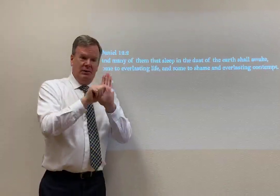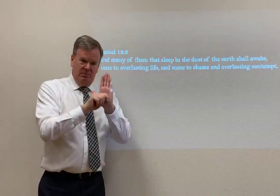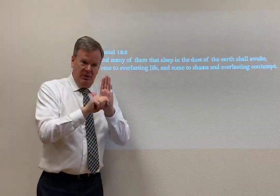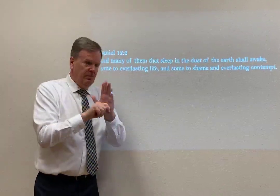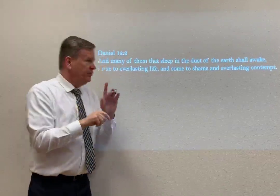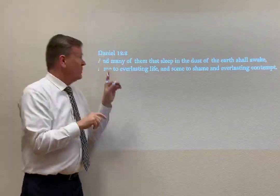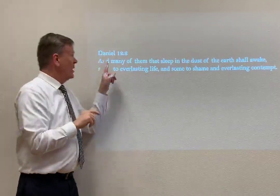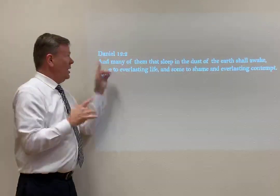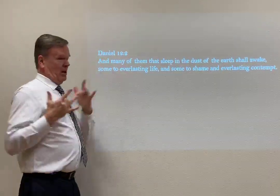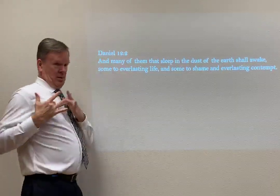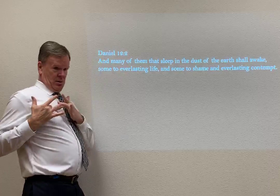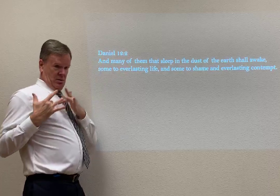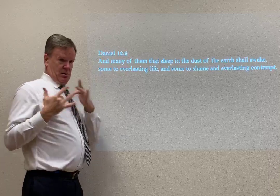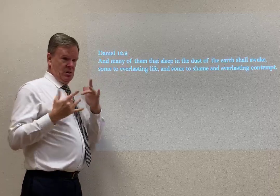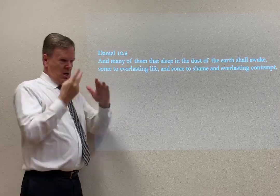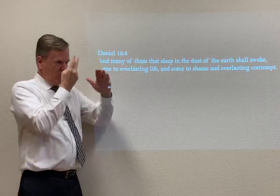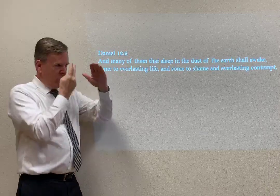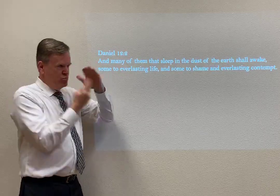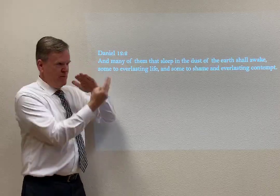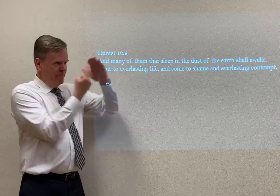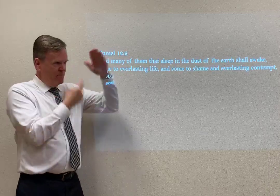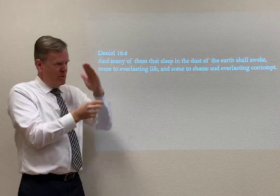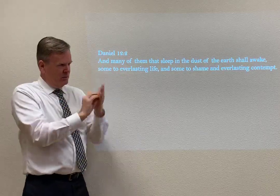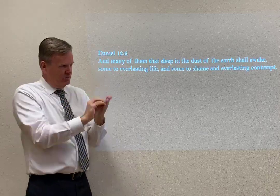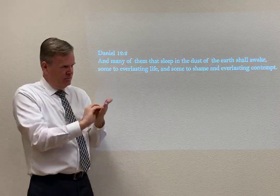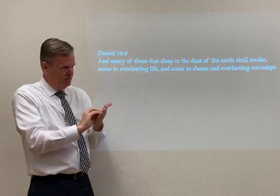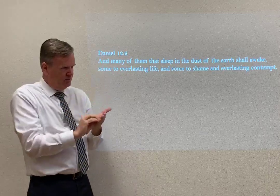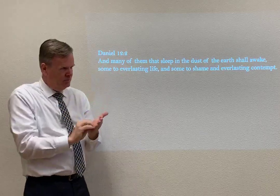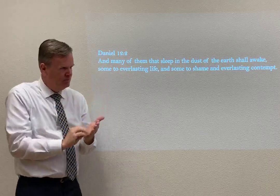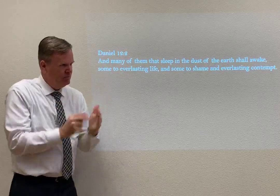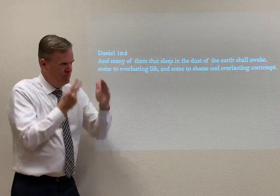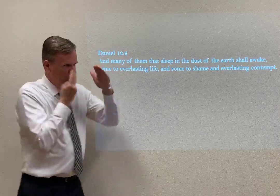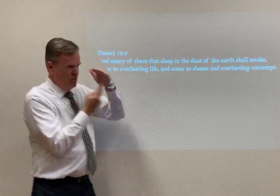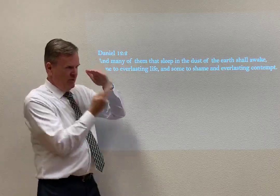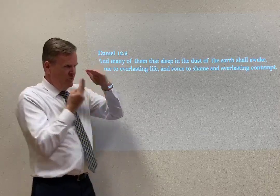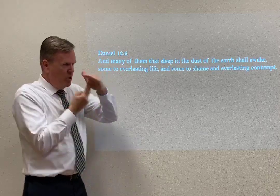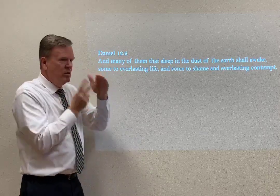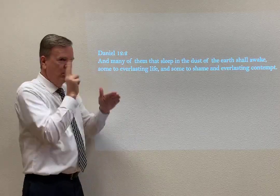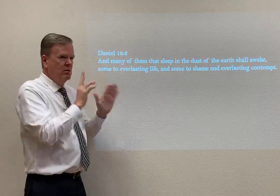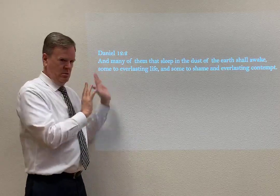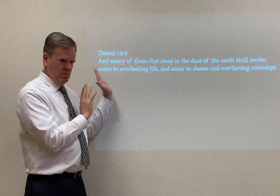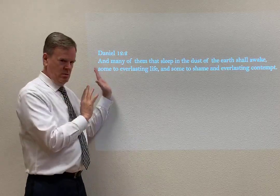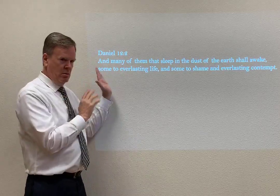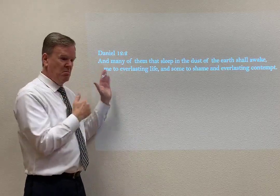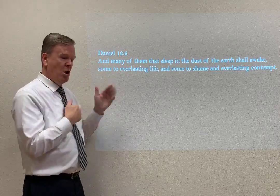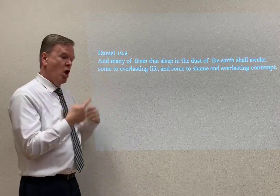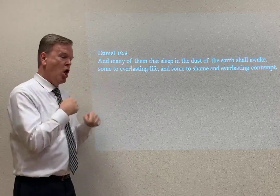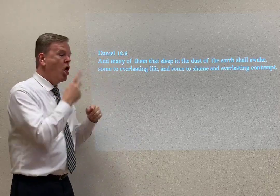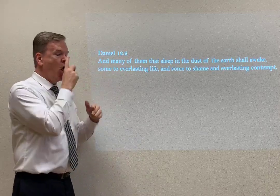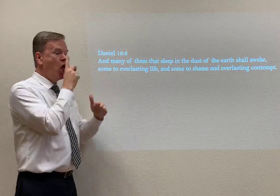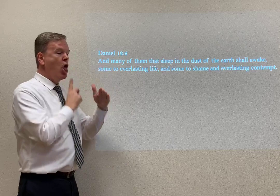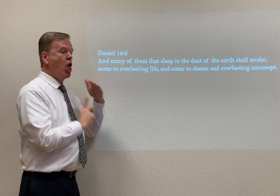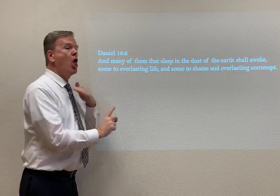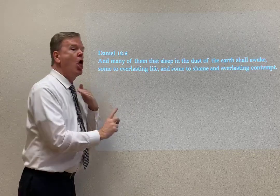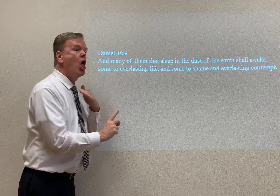Okay. This is in the Old Testament, right? So in the Old Testament, you have a lot of prophecies of things to come, right? Especially in the book of Daniel,